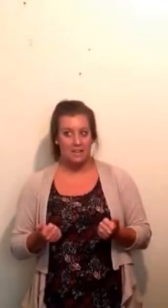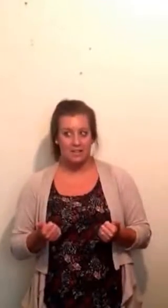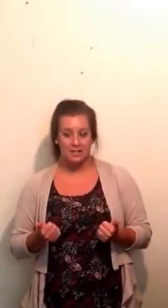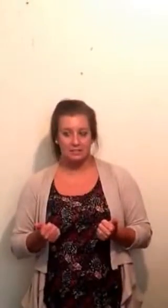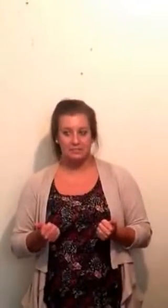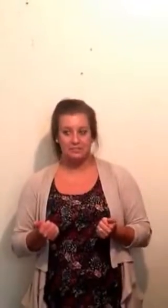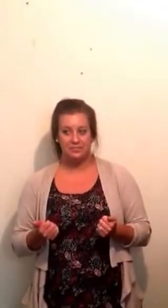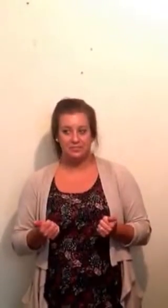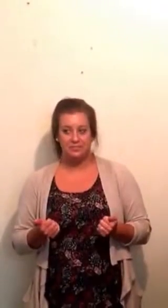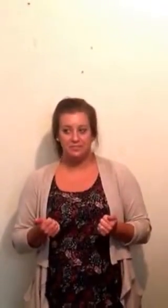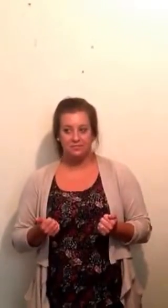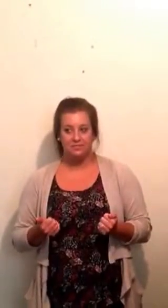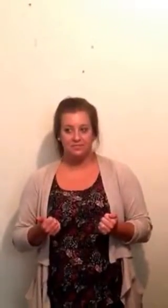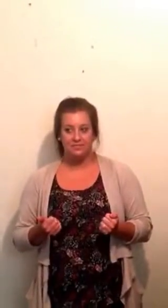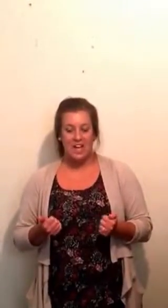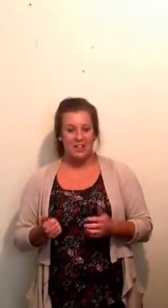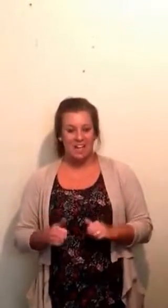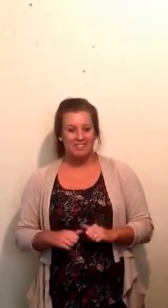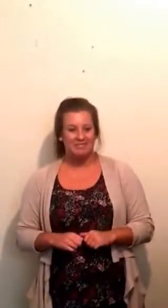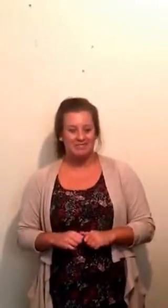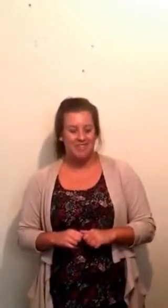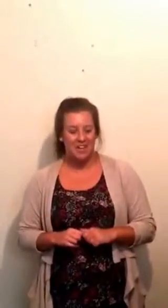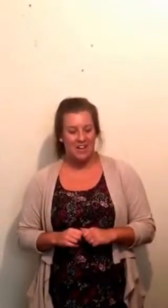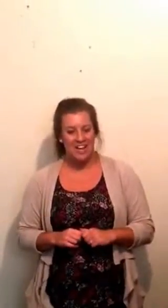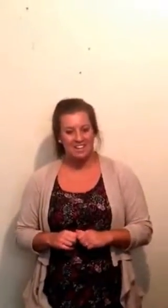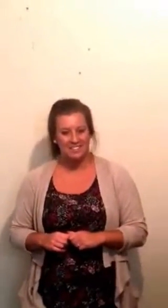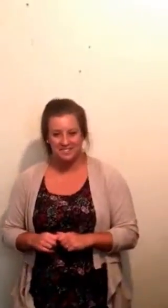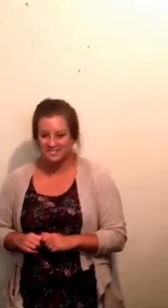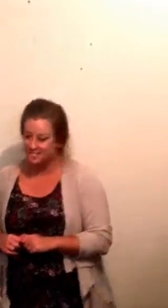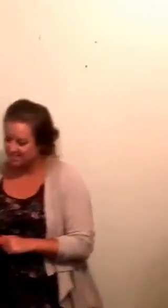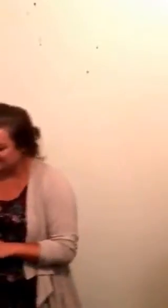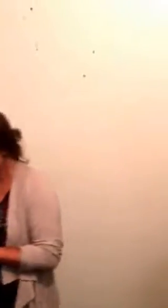task? Okay, go ahead.